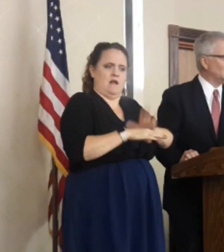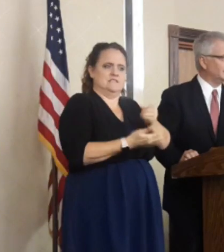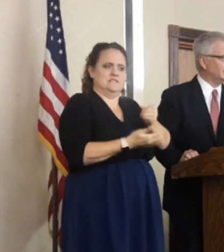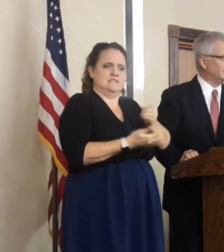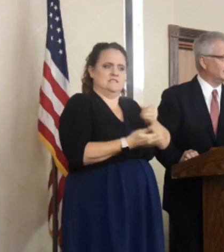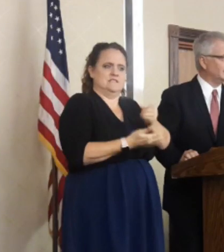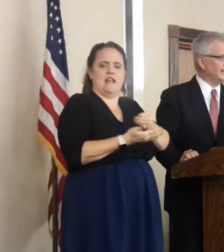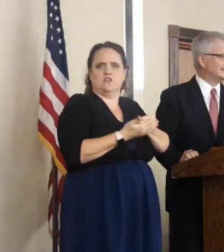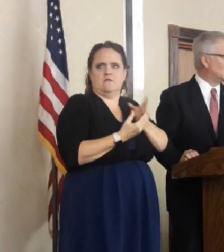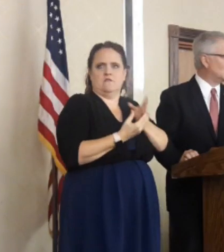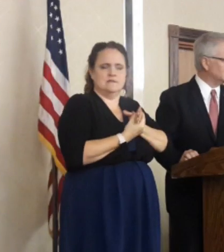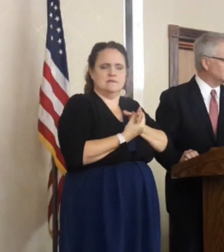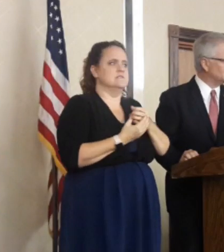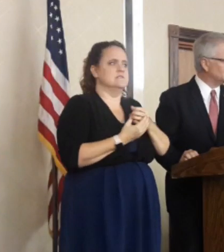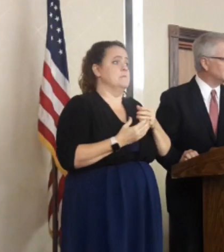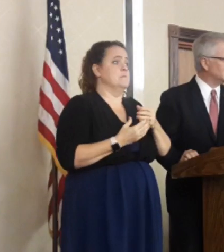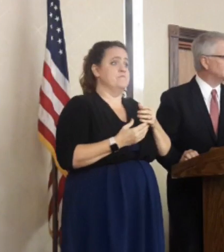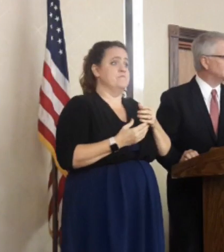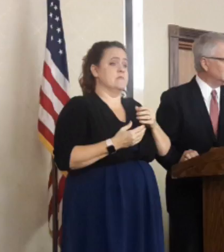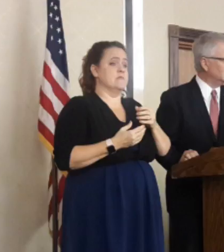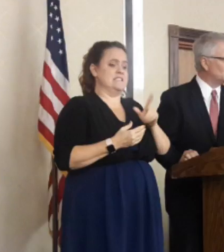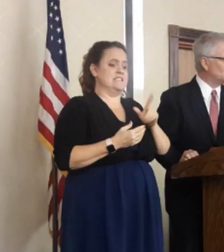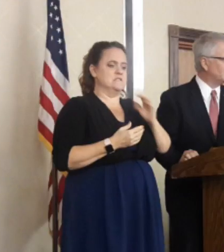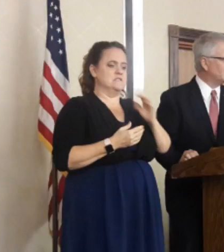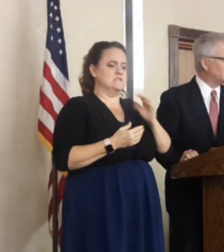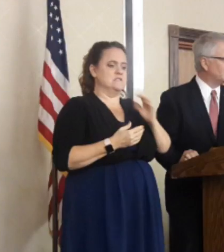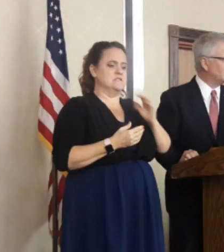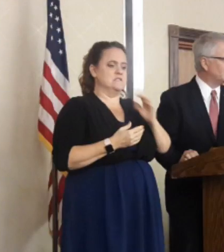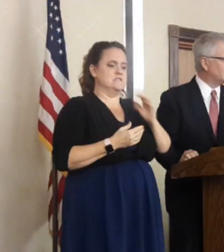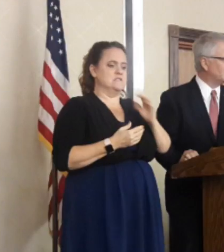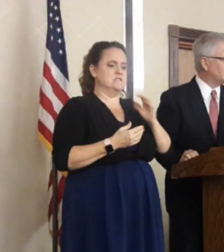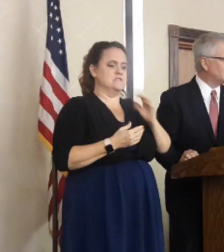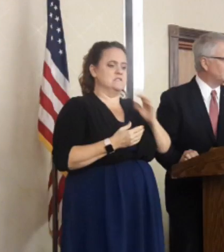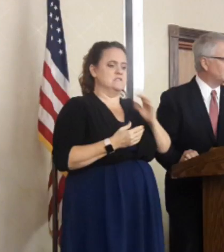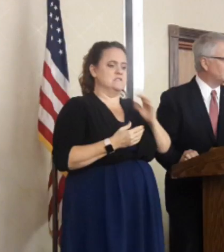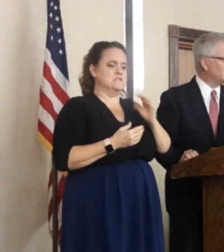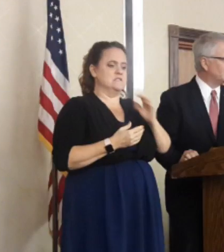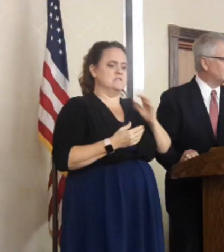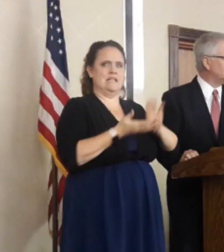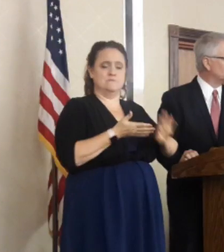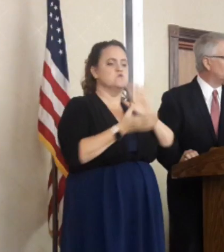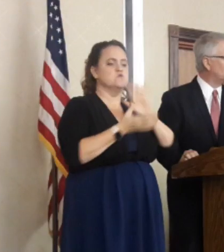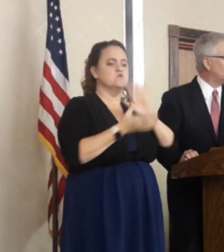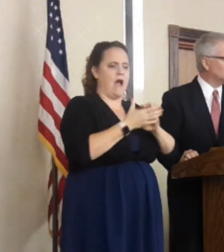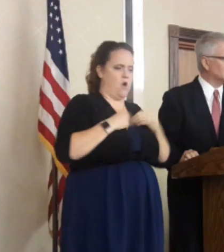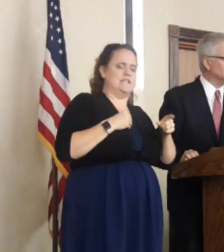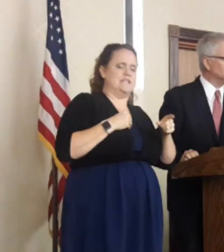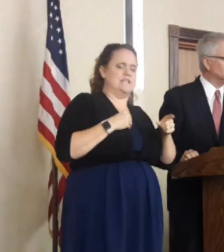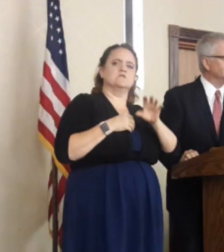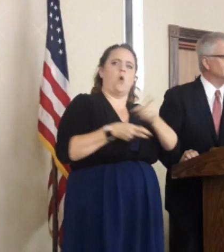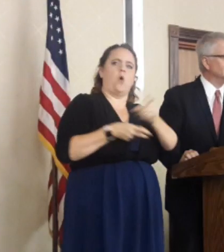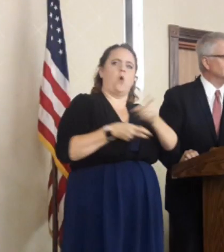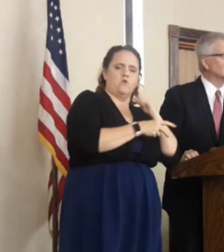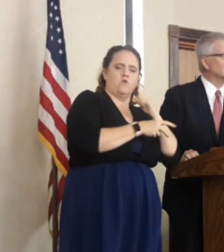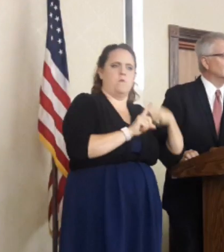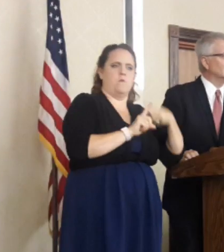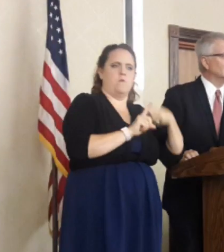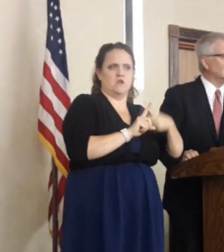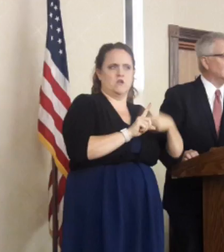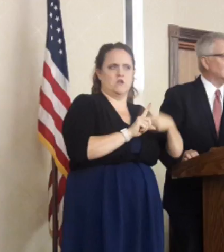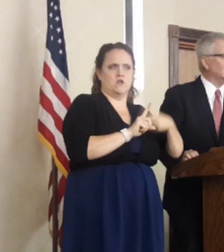its homestead exemption. His wife owns it, and he's a co-borrower on the mortgage.